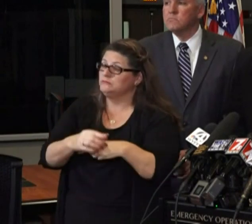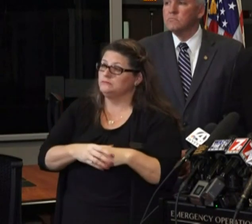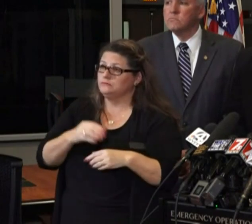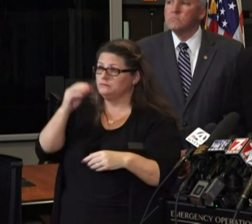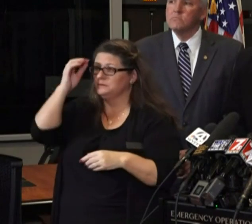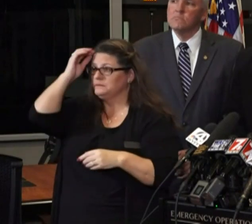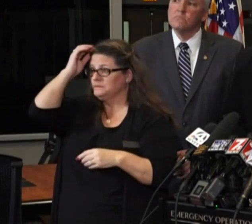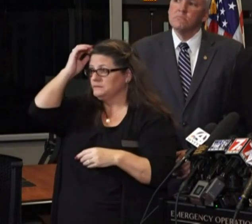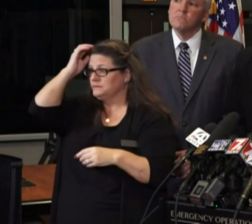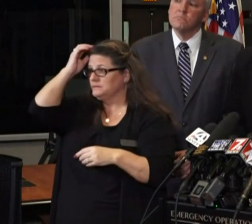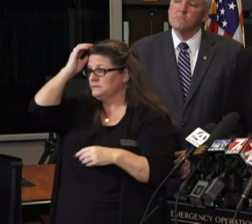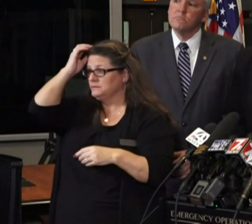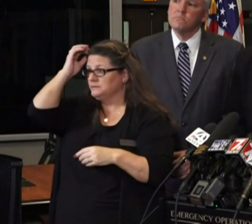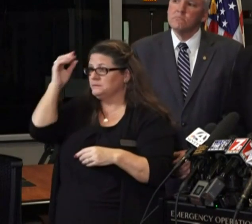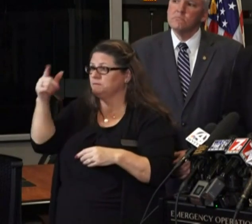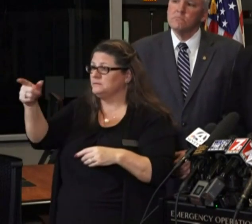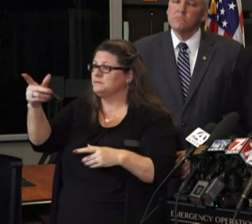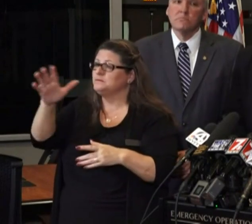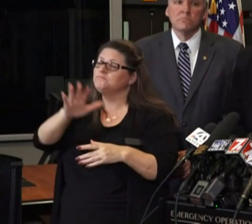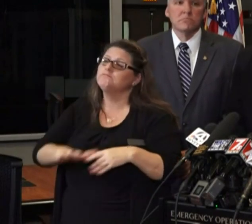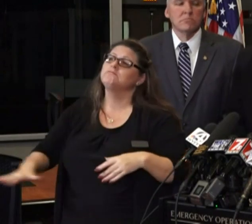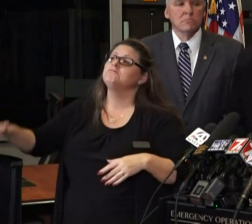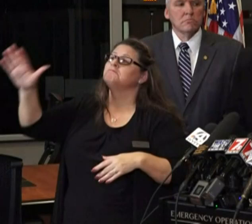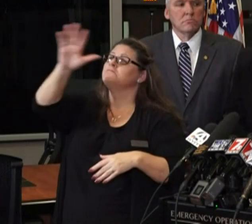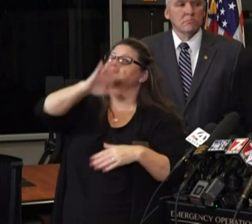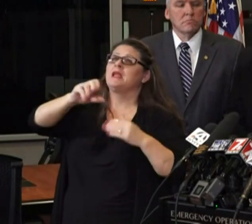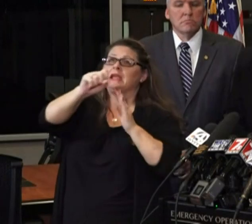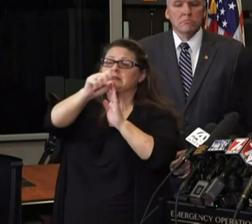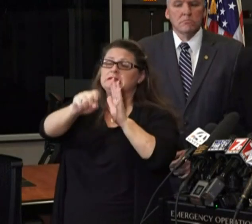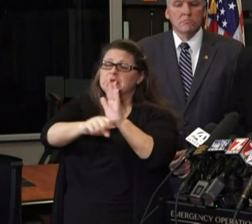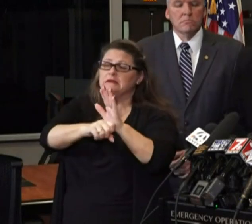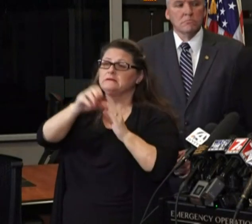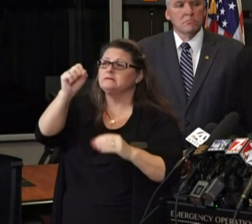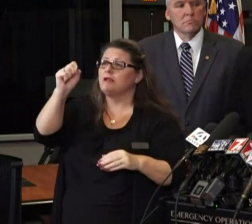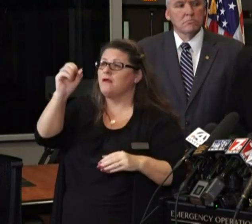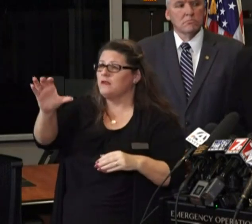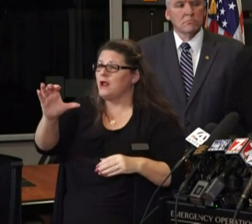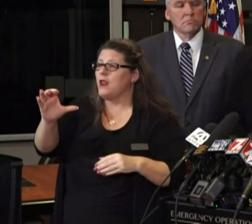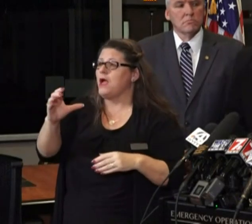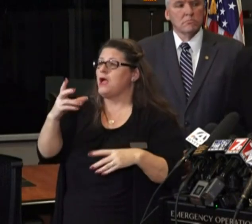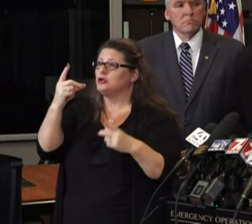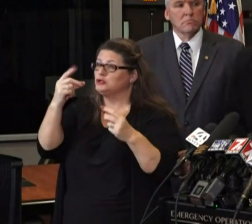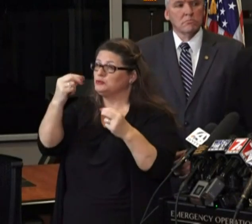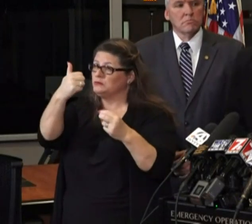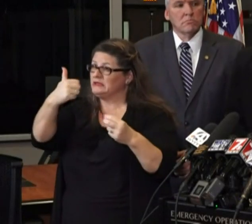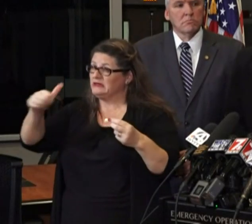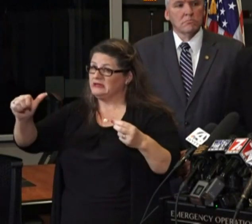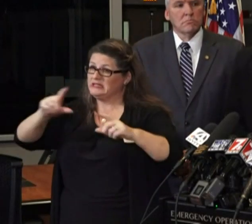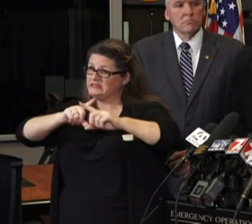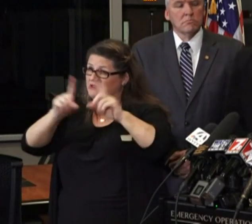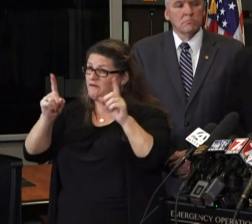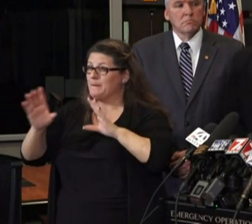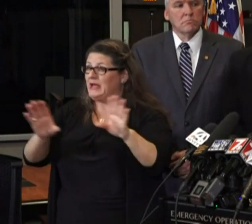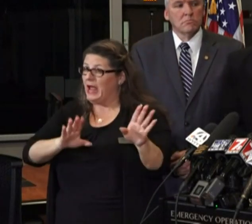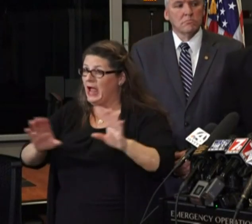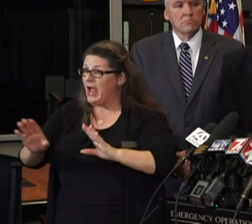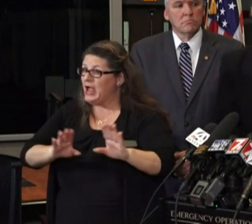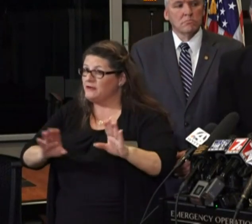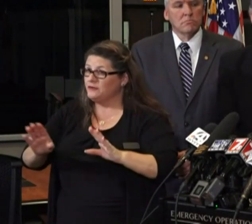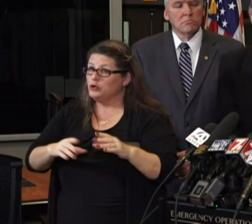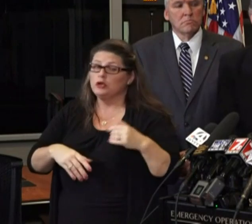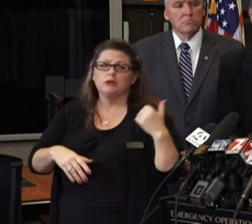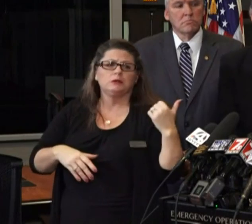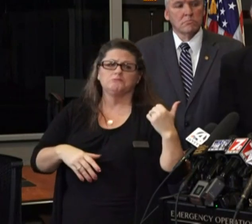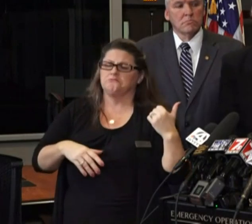Schools and businesses across the state, anything differently that they should be doing right now, now that we have two hospital cases here? No,